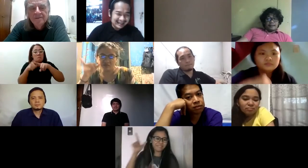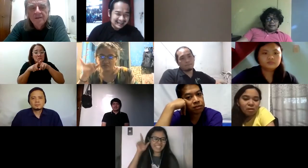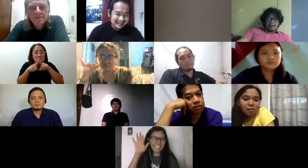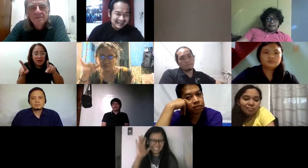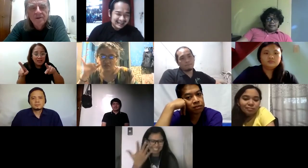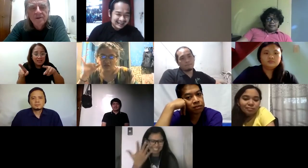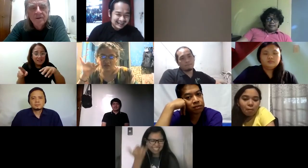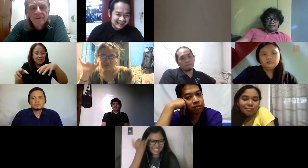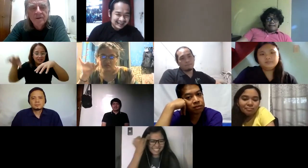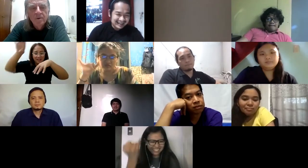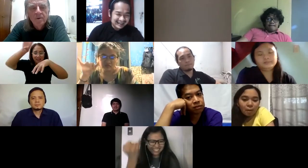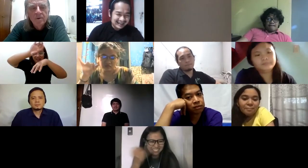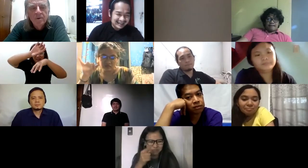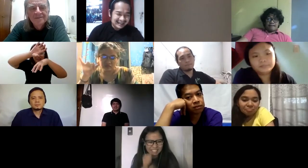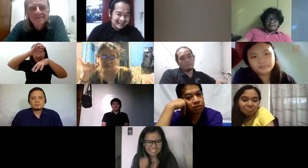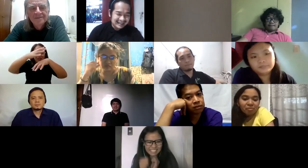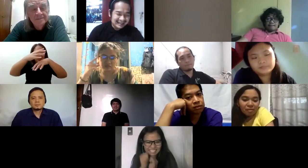ducks don't care about water.